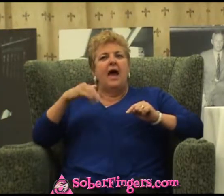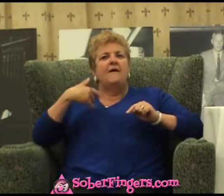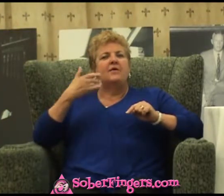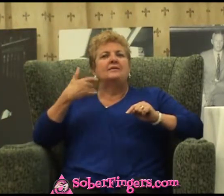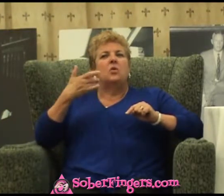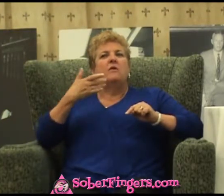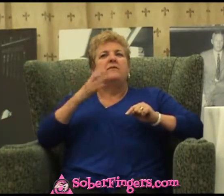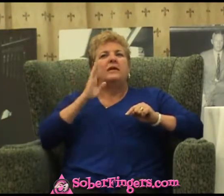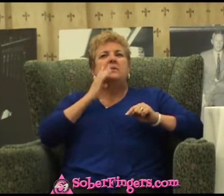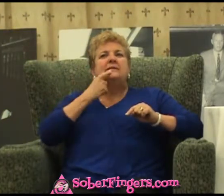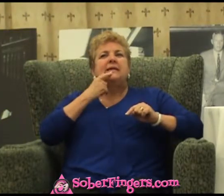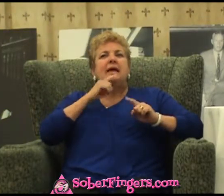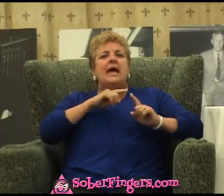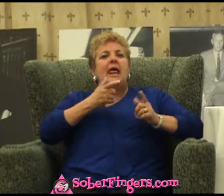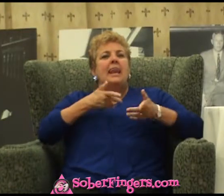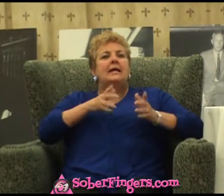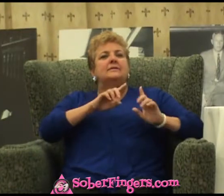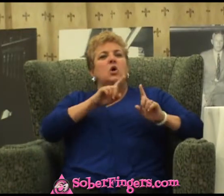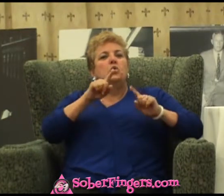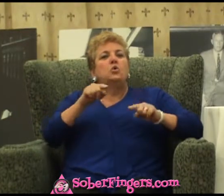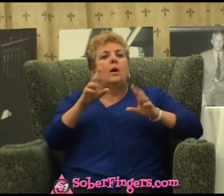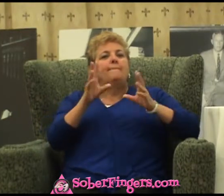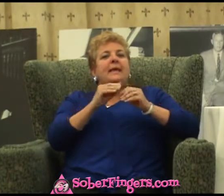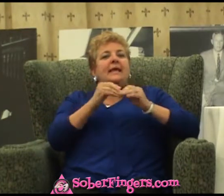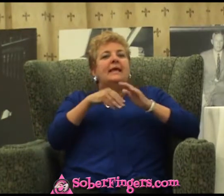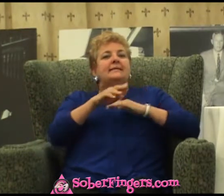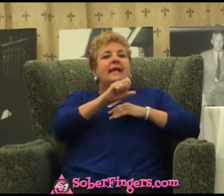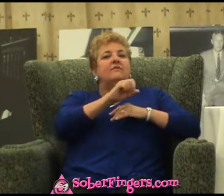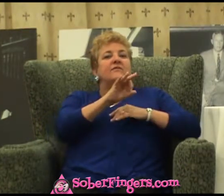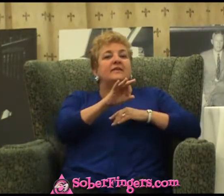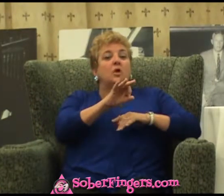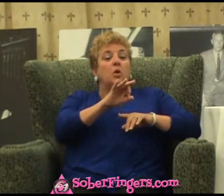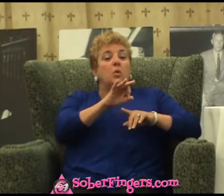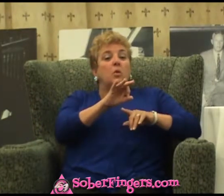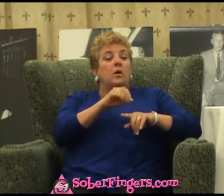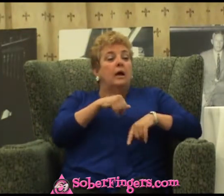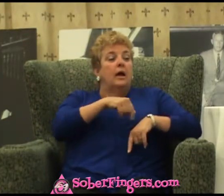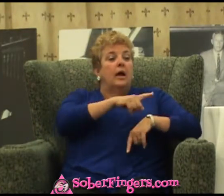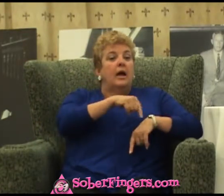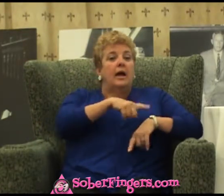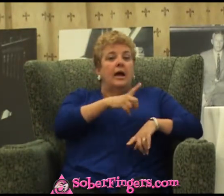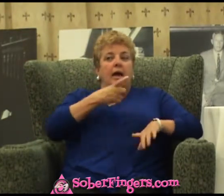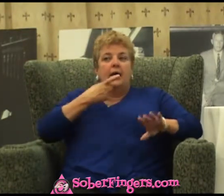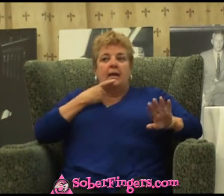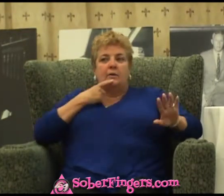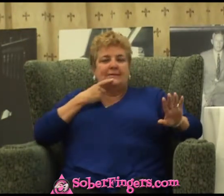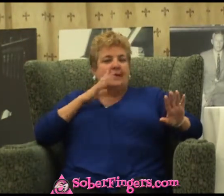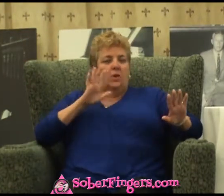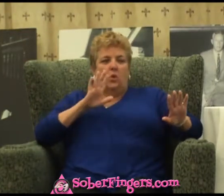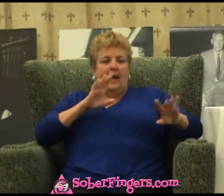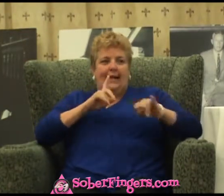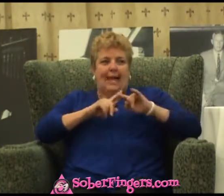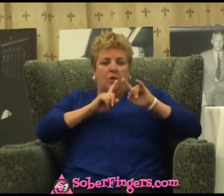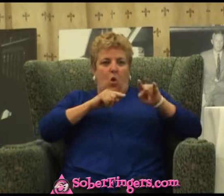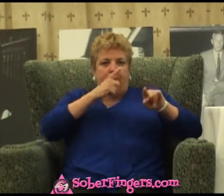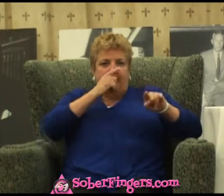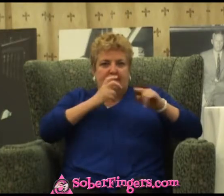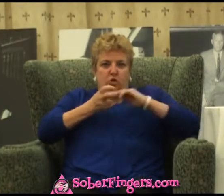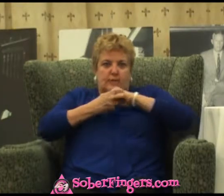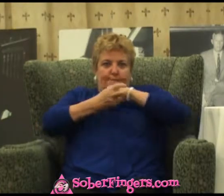let's go to a meeting in San Francisco. And I would explain to them about the bridge. But they didn't care. They said,